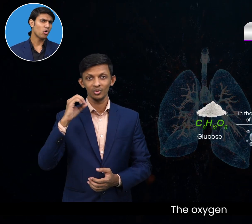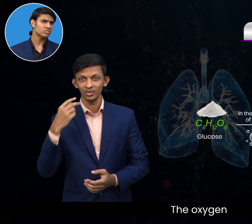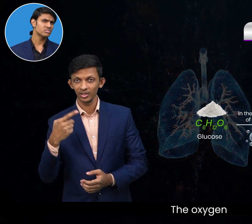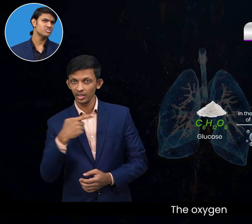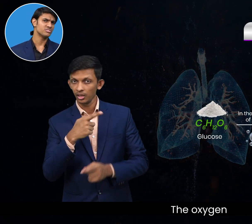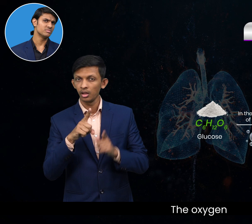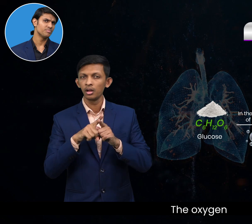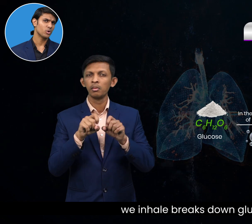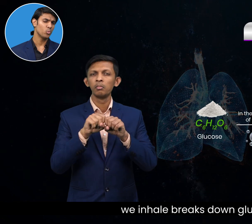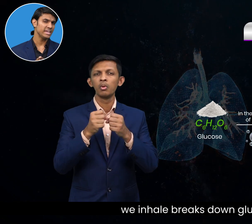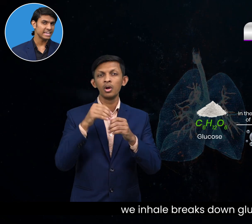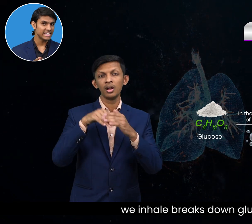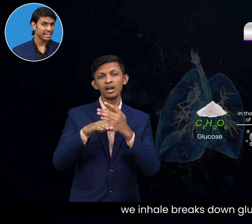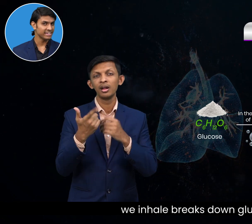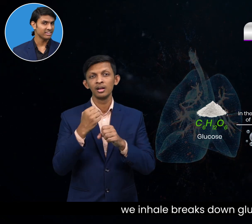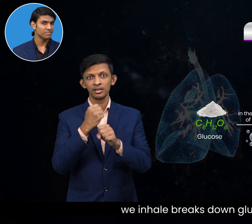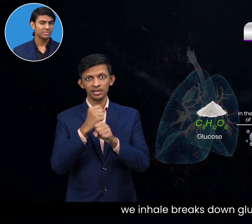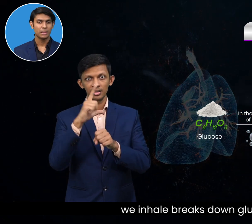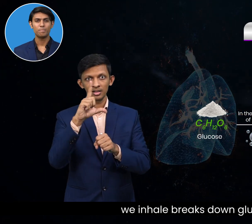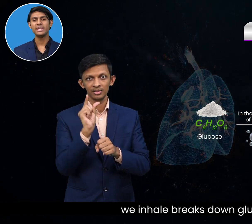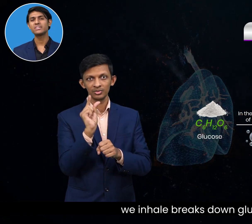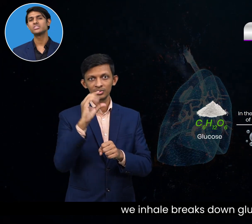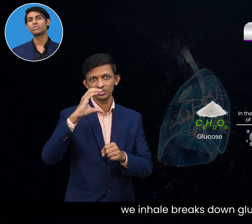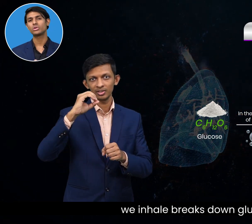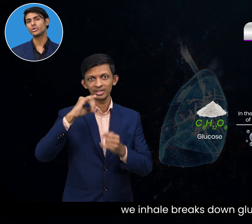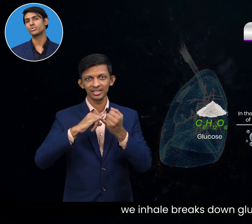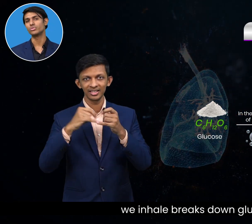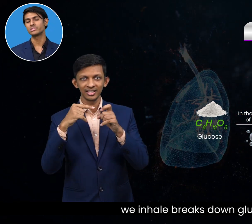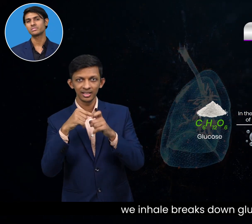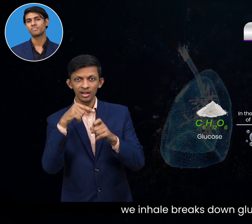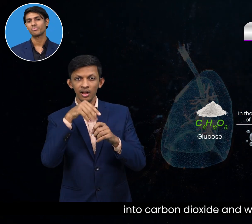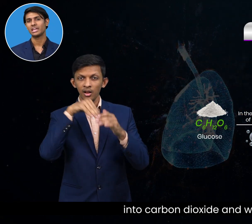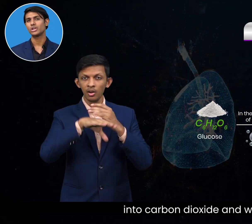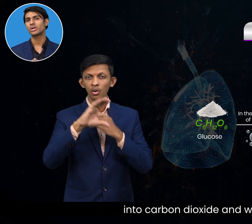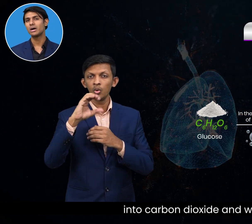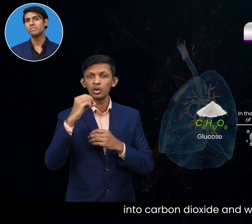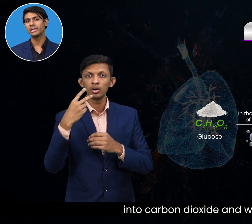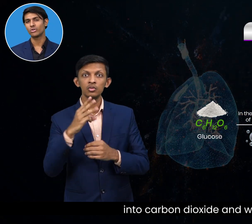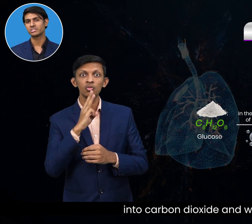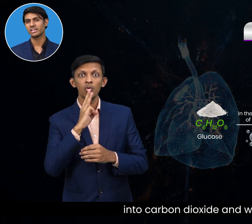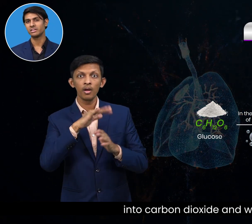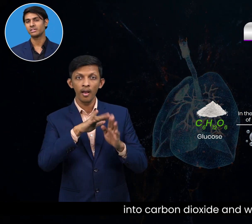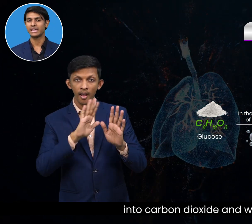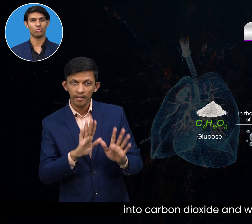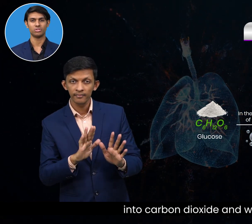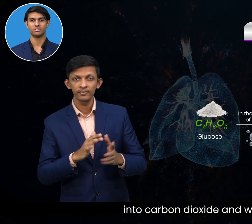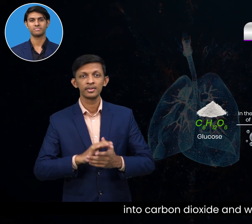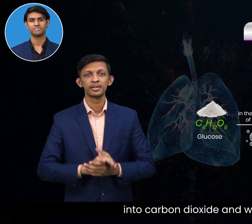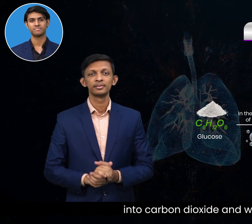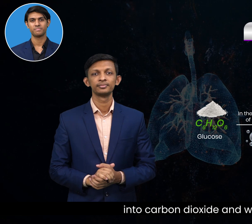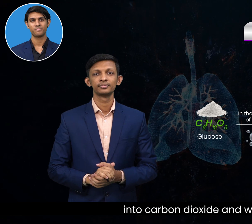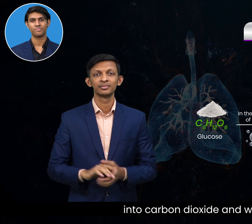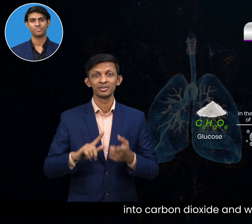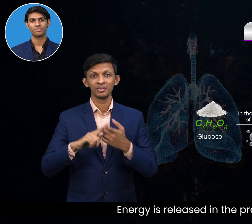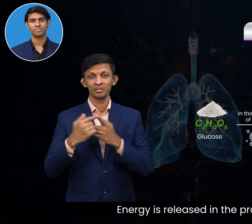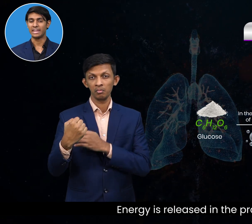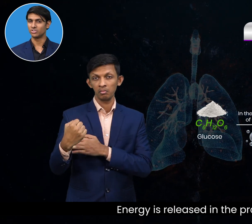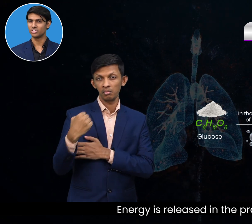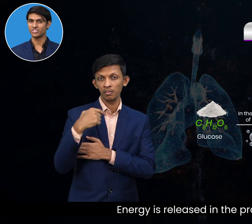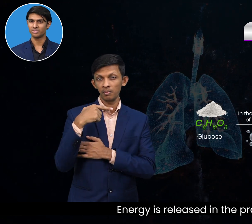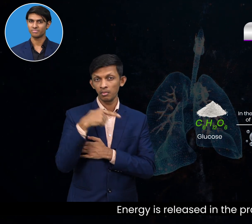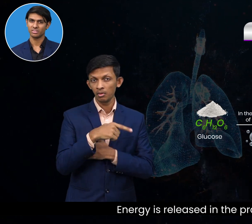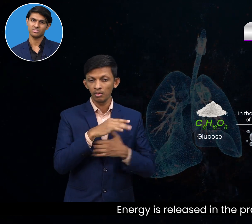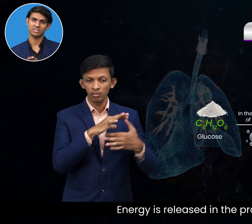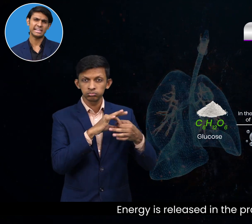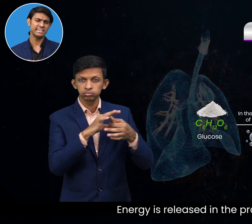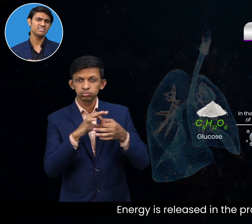The oxygen we inhale breaks down glucose into carbon dioxide and water.